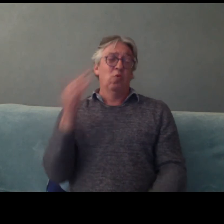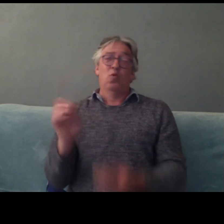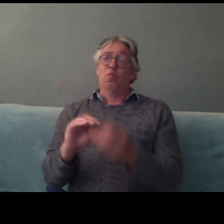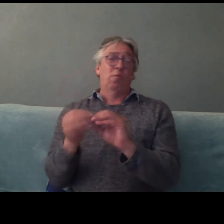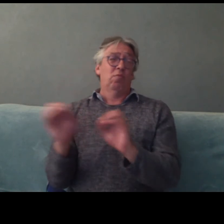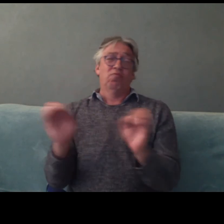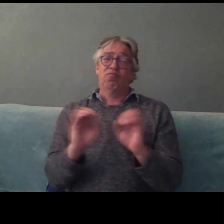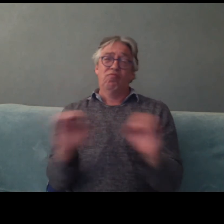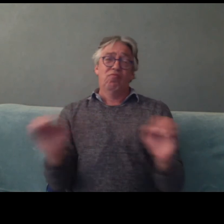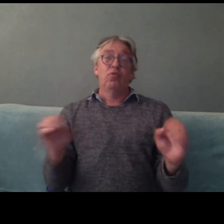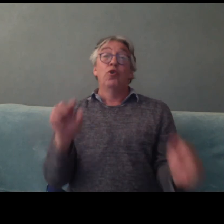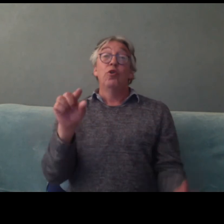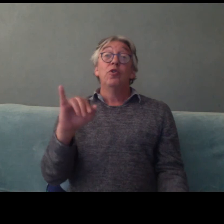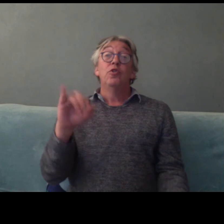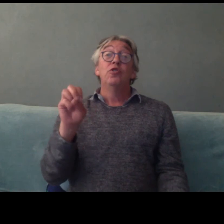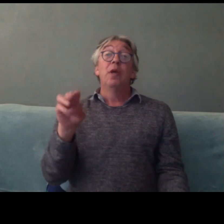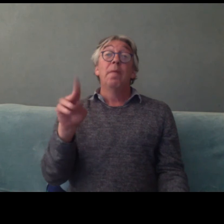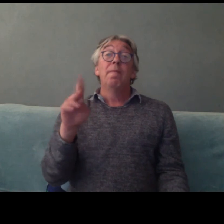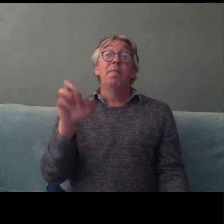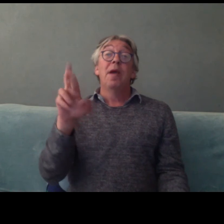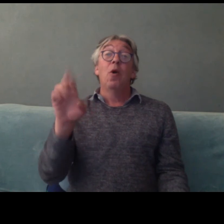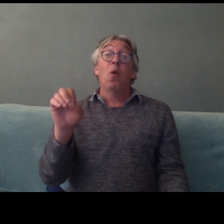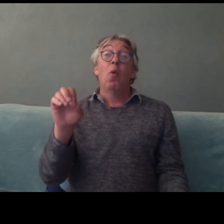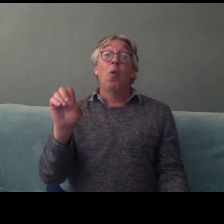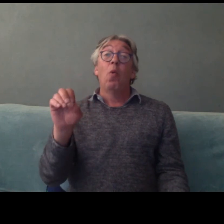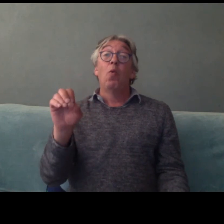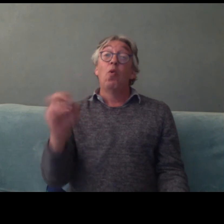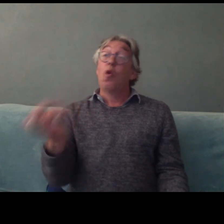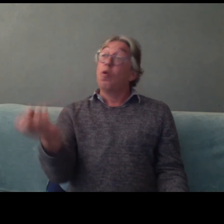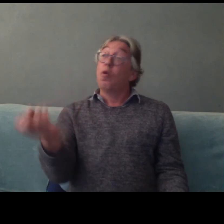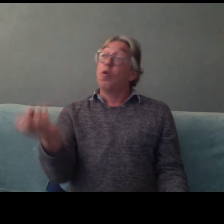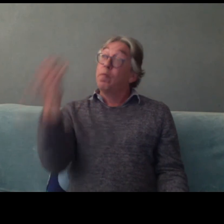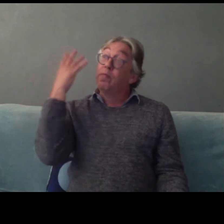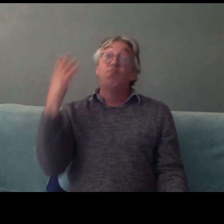can email that out to the participants.